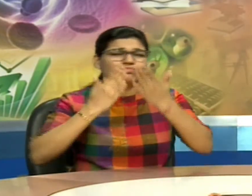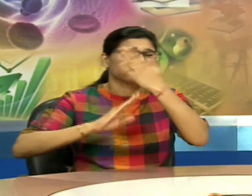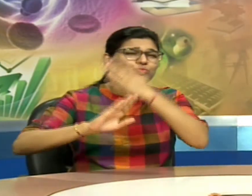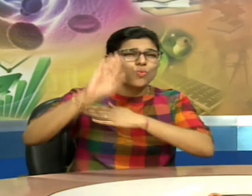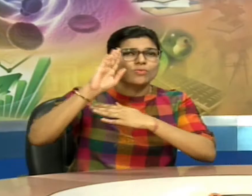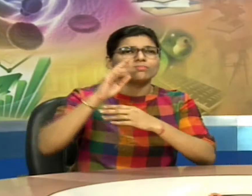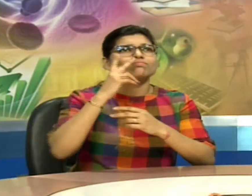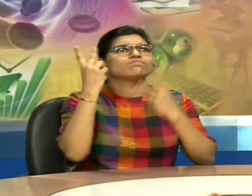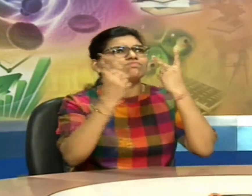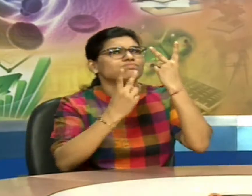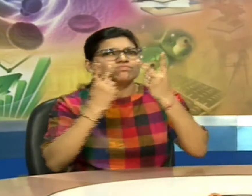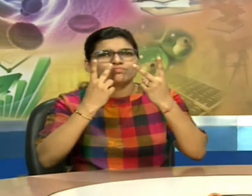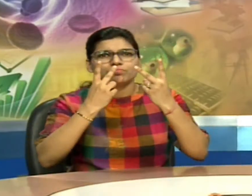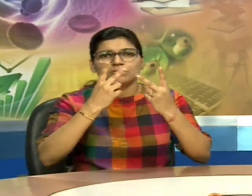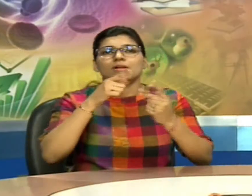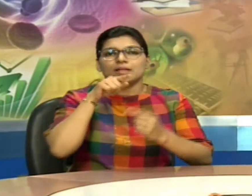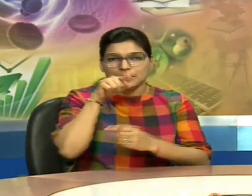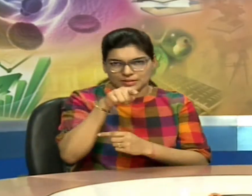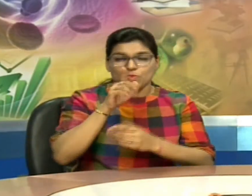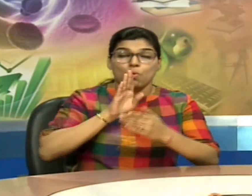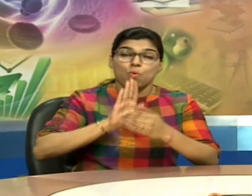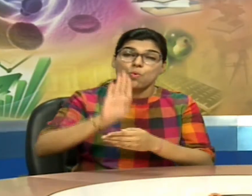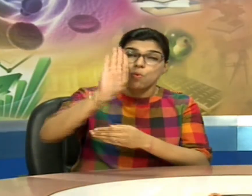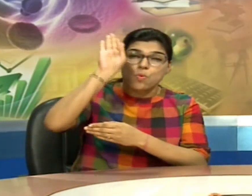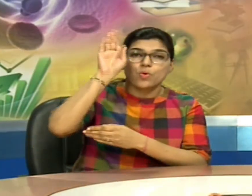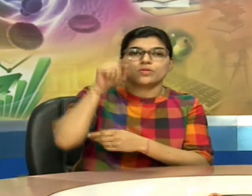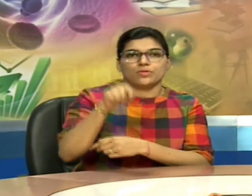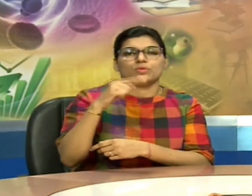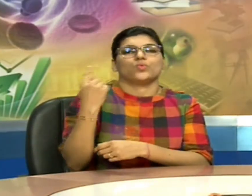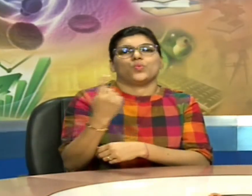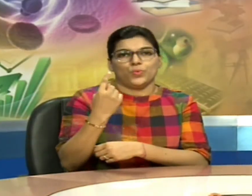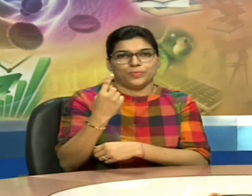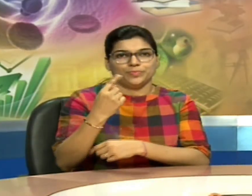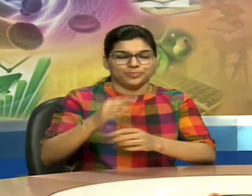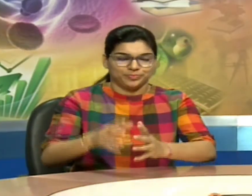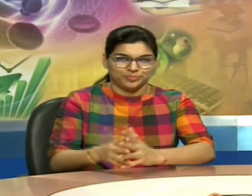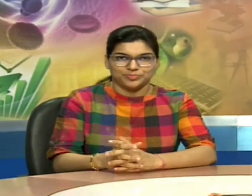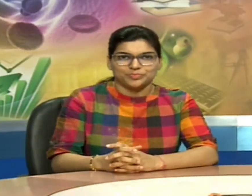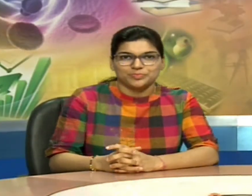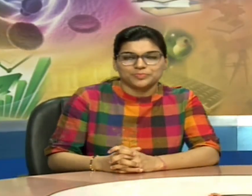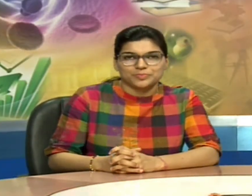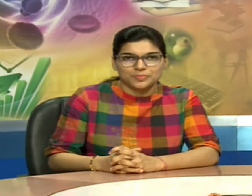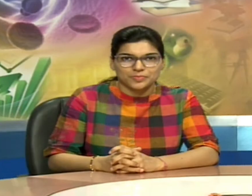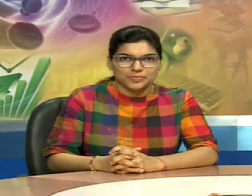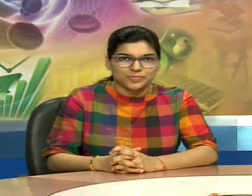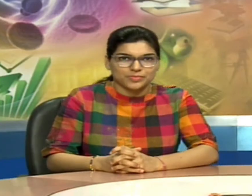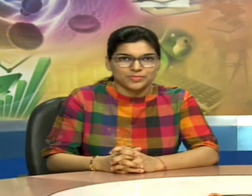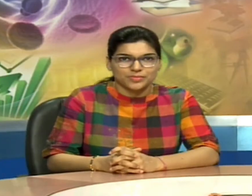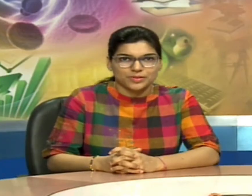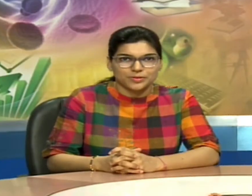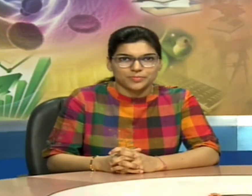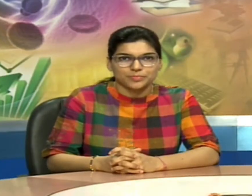They were different scene altogether, very old.